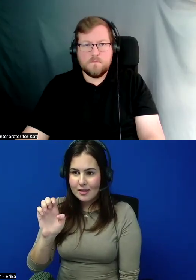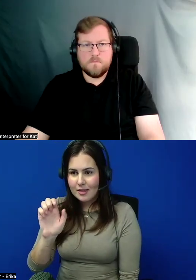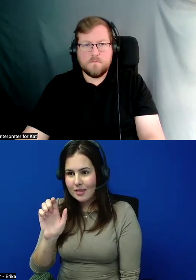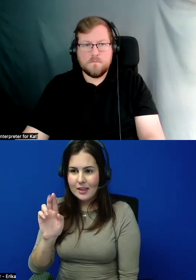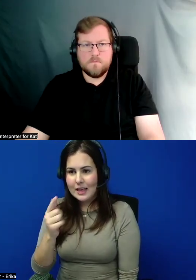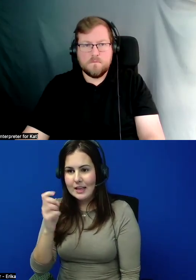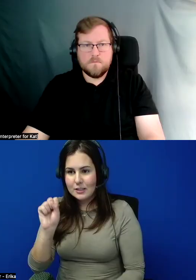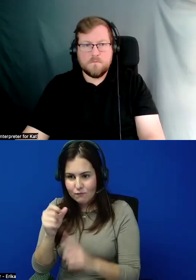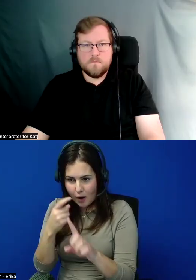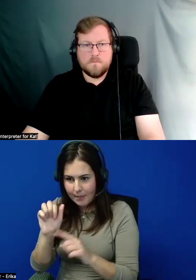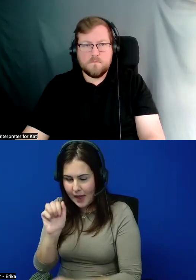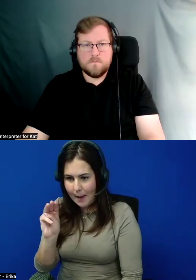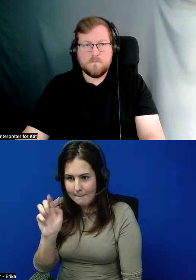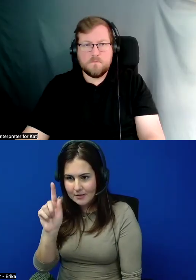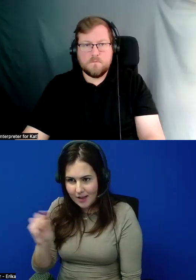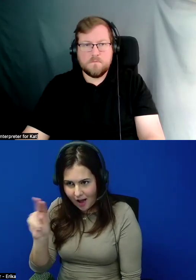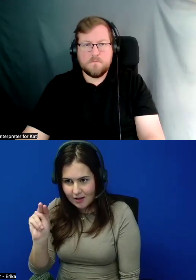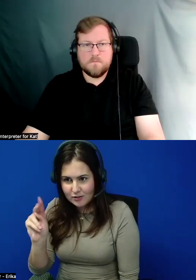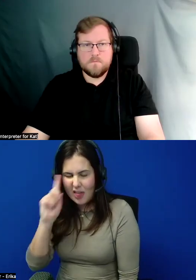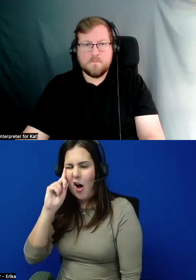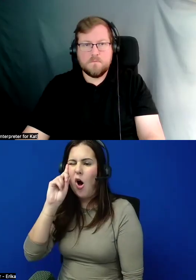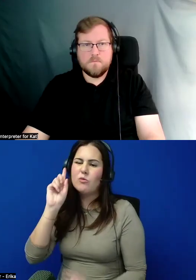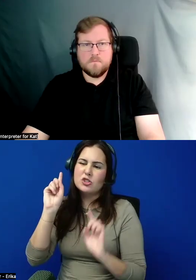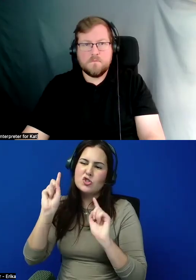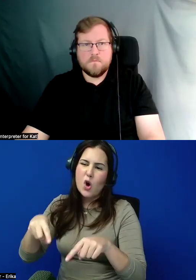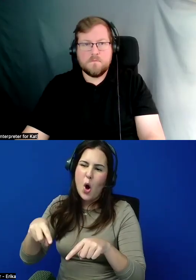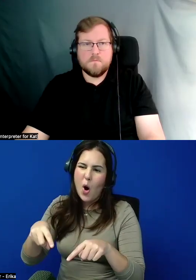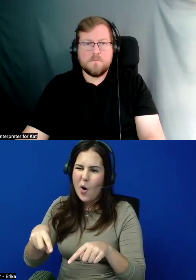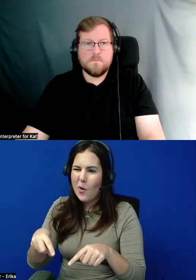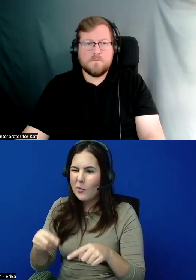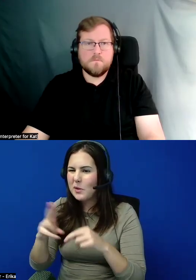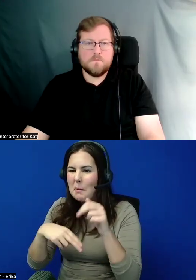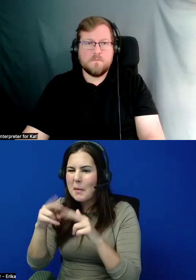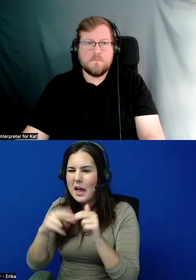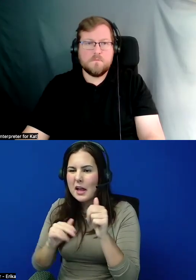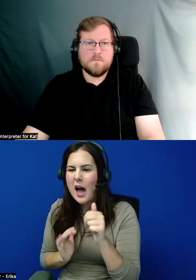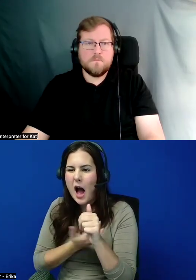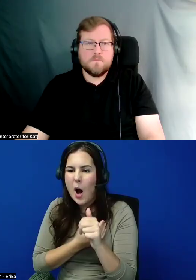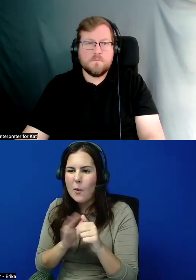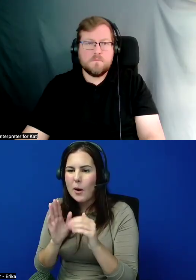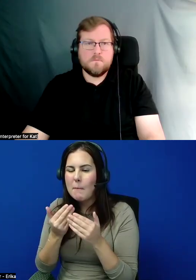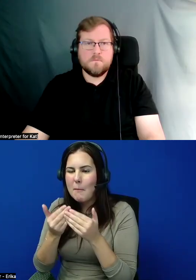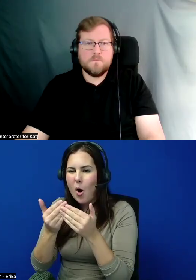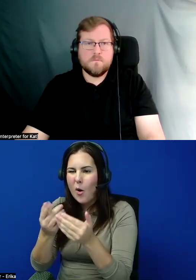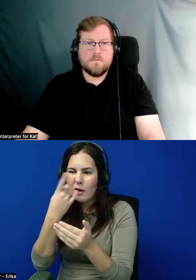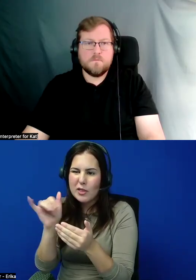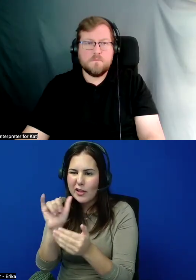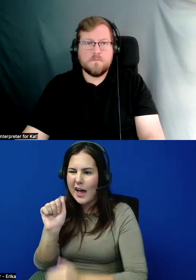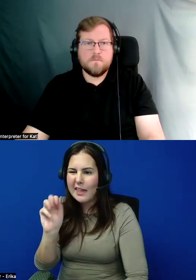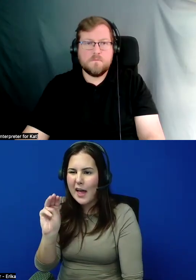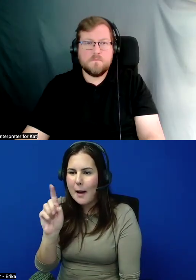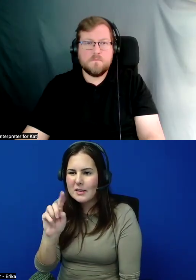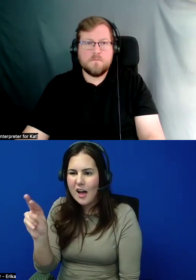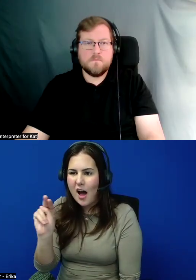thought we can just get a barge and build some thatch stuff on top of it and sail it down the Nanai and it'll look like the Amazon. I was like,